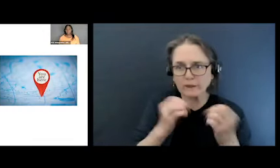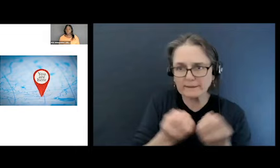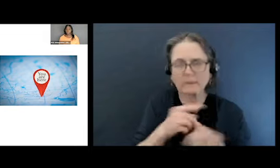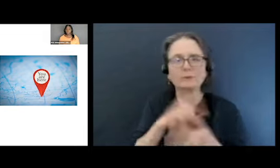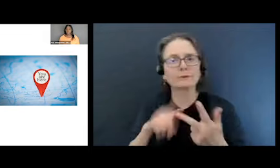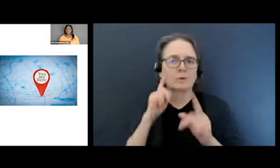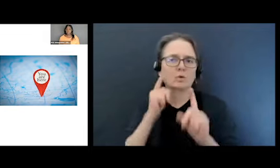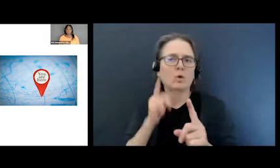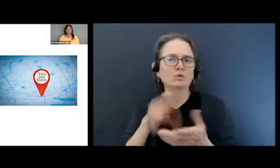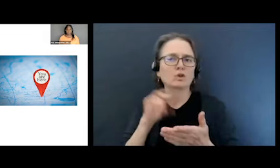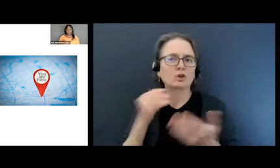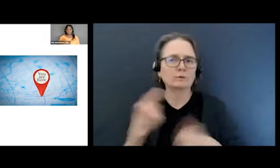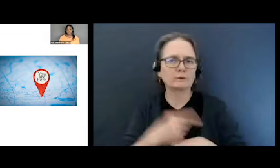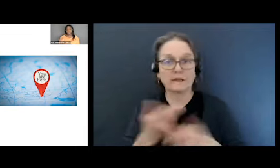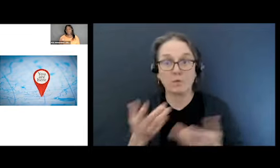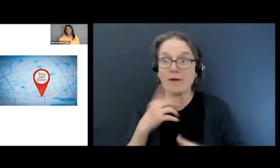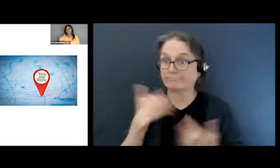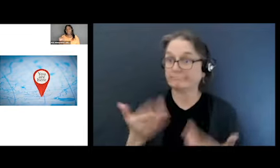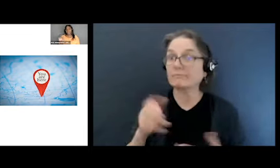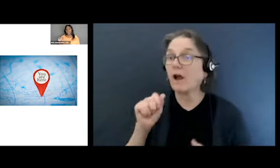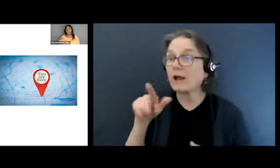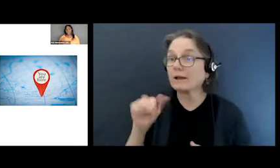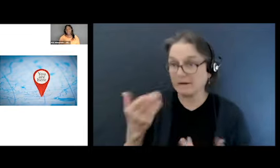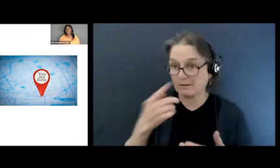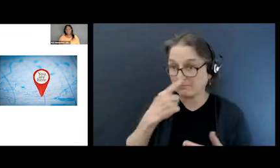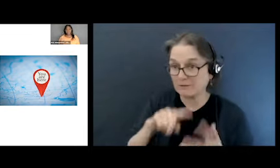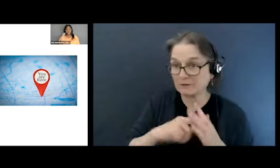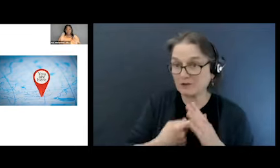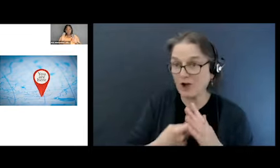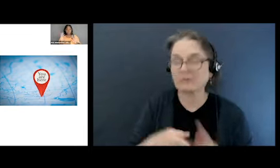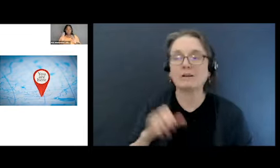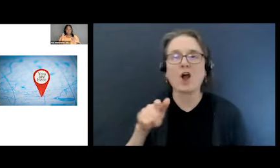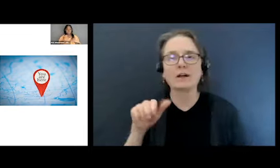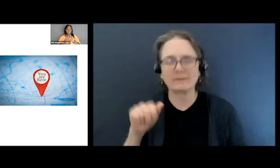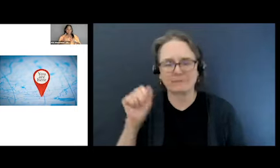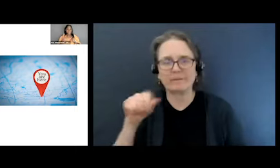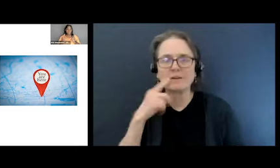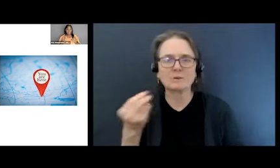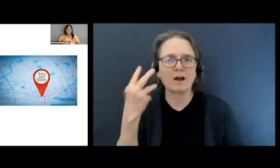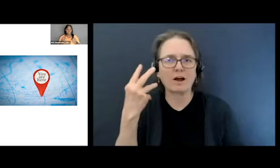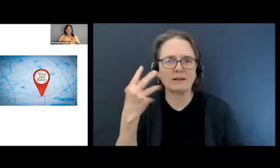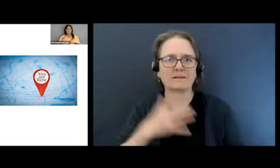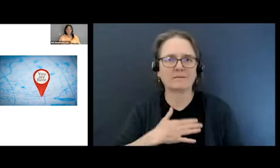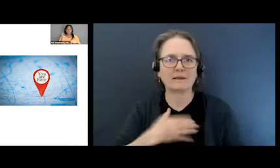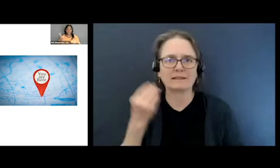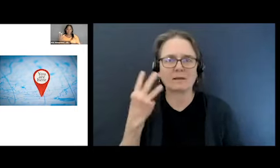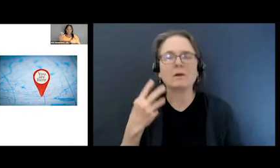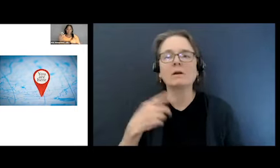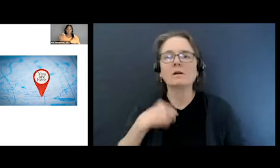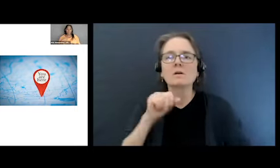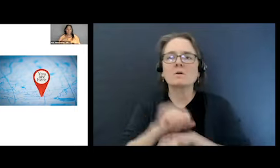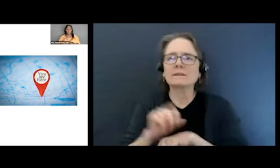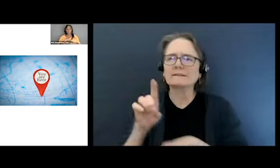This is Anna. Hi, everyone. Let's see. Let me turn on my camera real quick. I work for Disability Rights